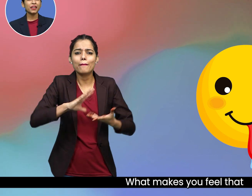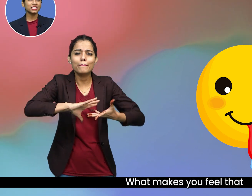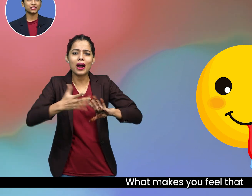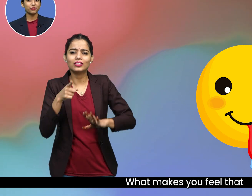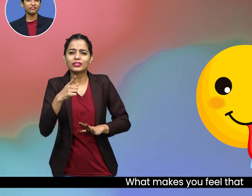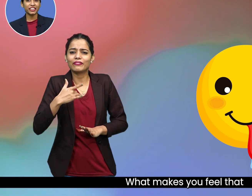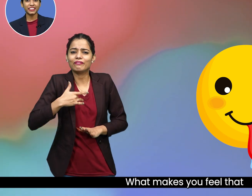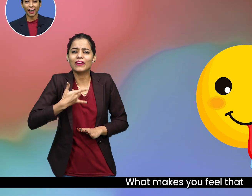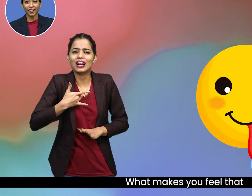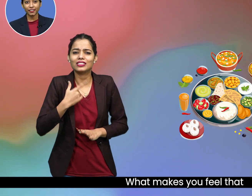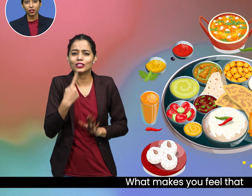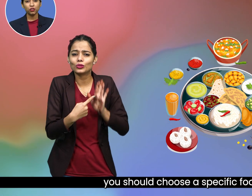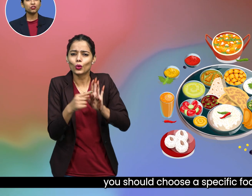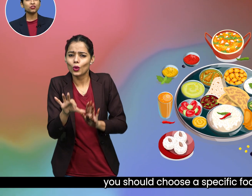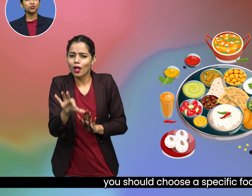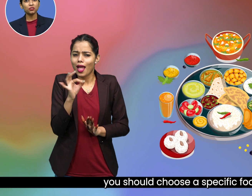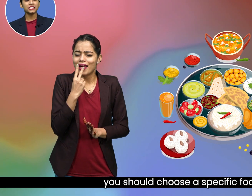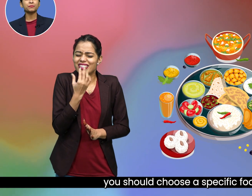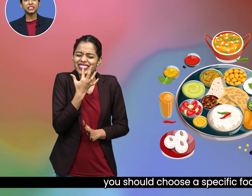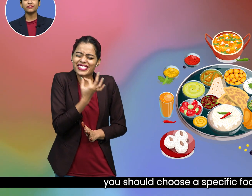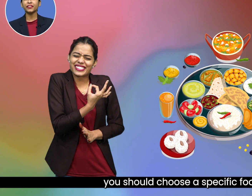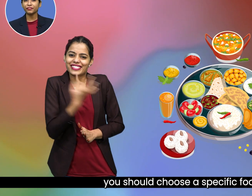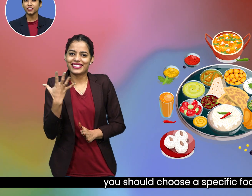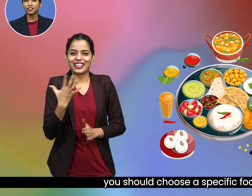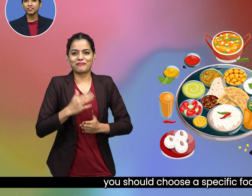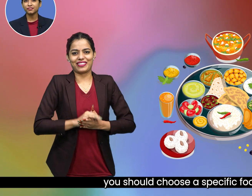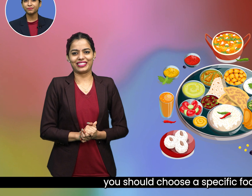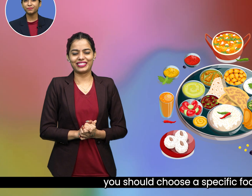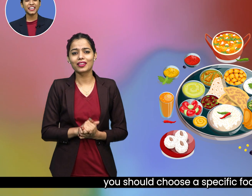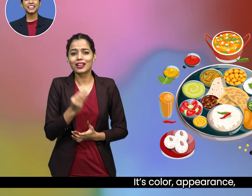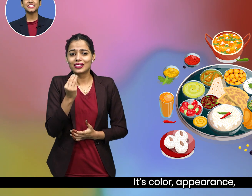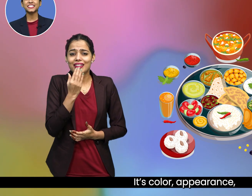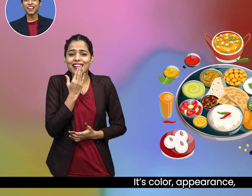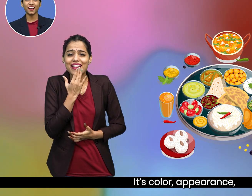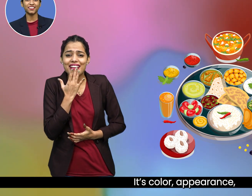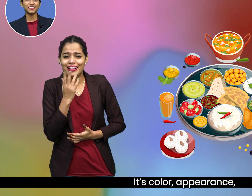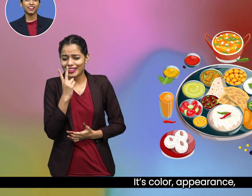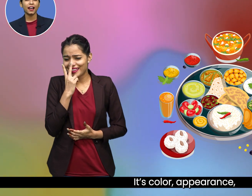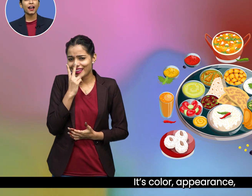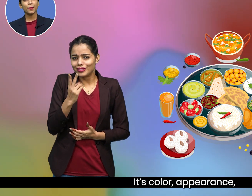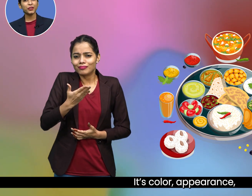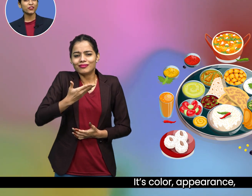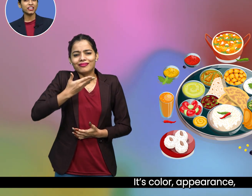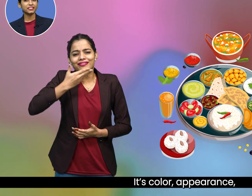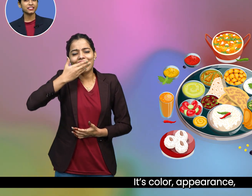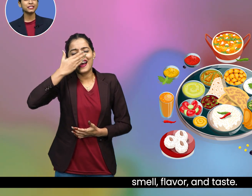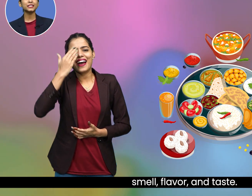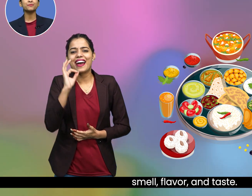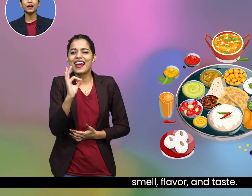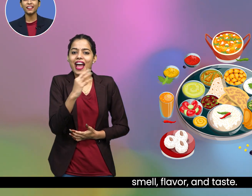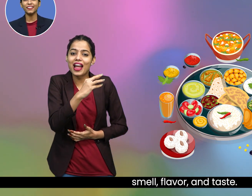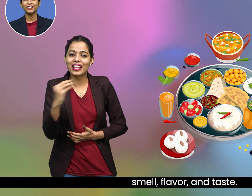What makes you feel that you should choose a specific food? Its color,